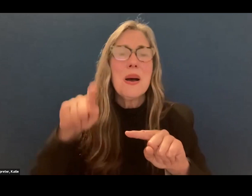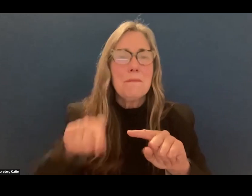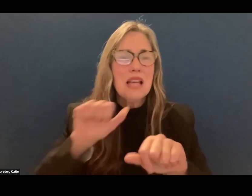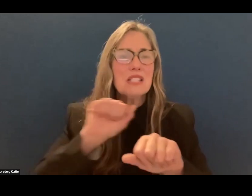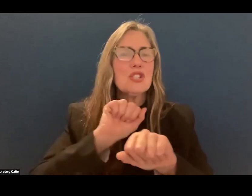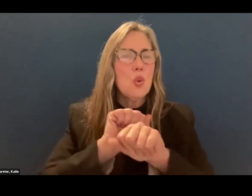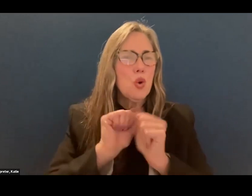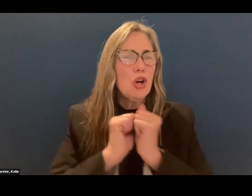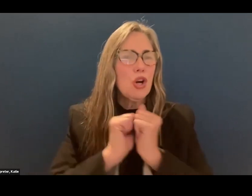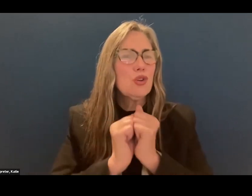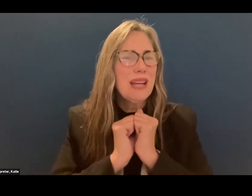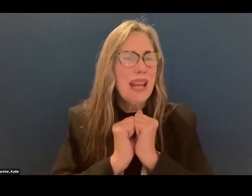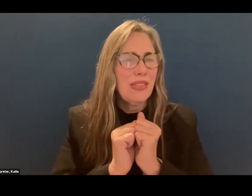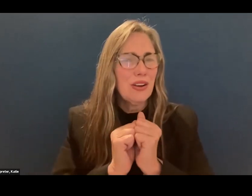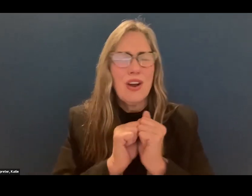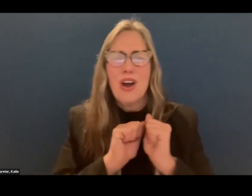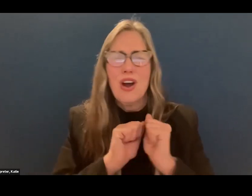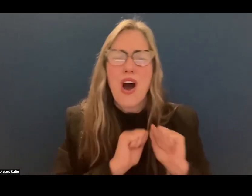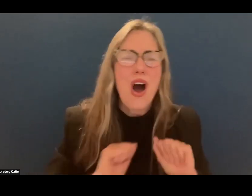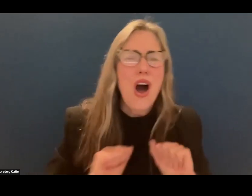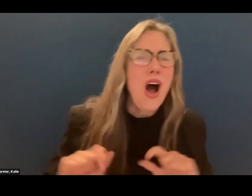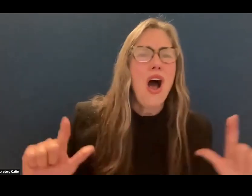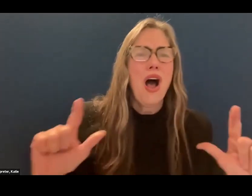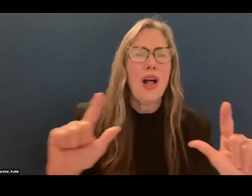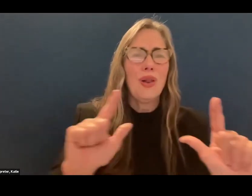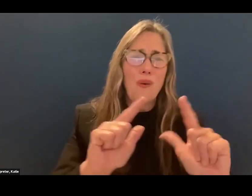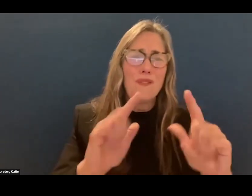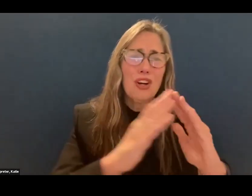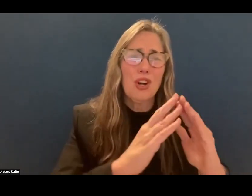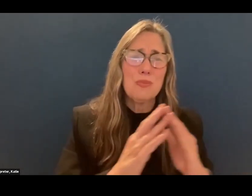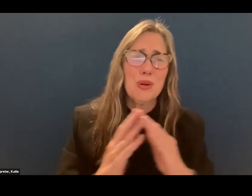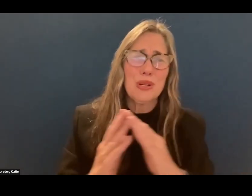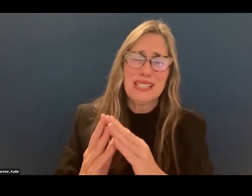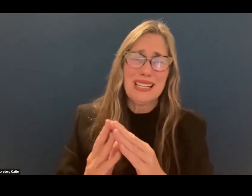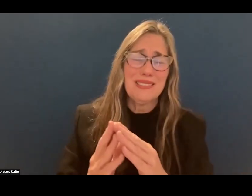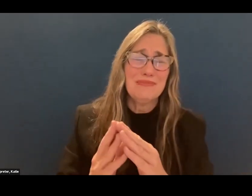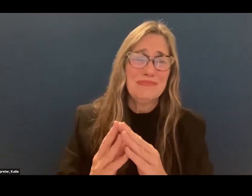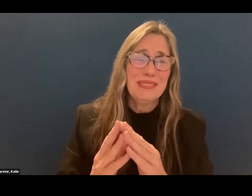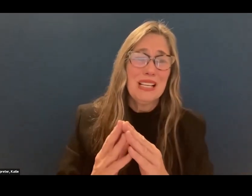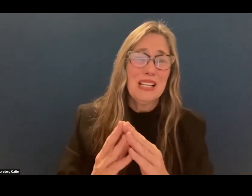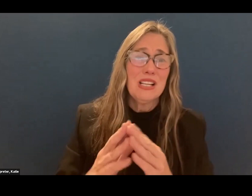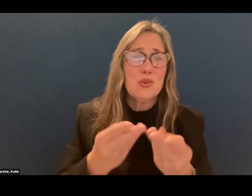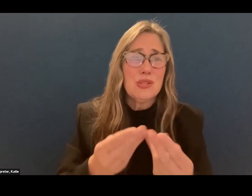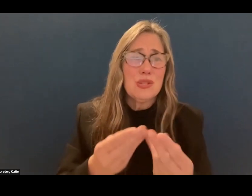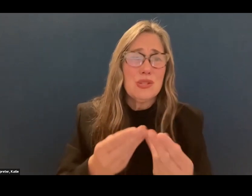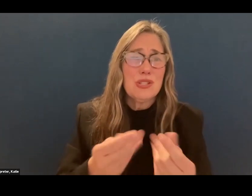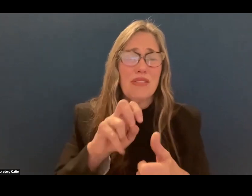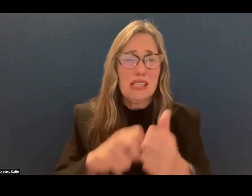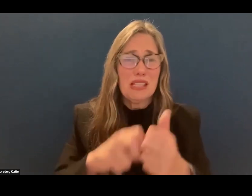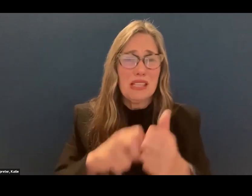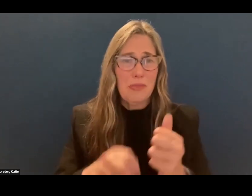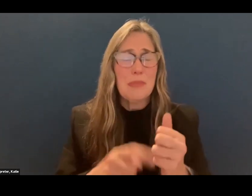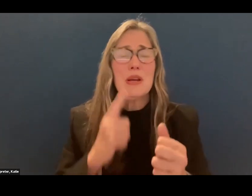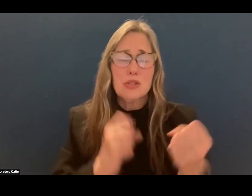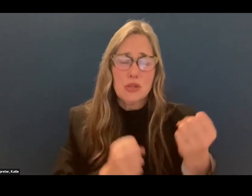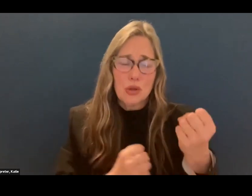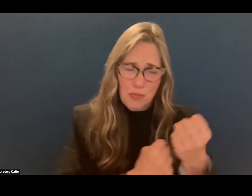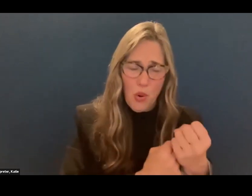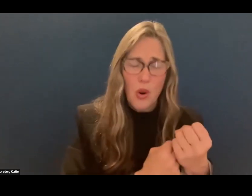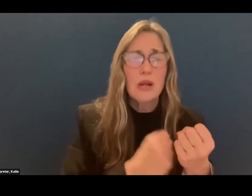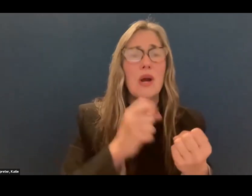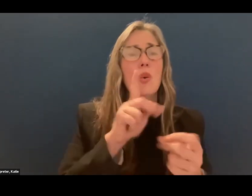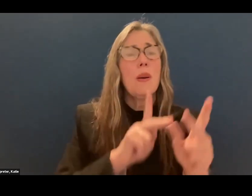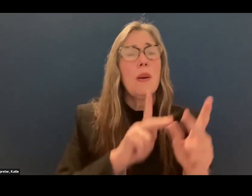ourselves. So again, I echo the comments of Mr. Escobedo with regards to that, and all the comments that have, that were said here tonight. So I really appreciate